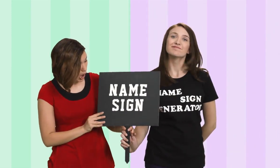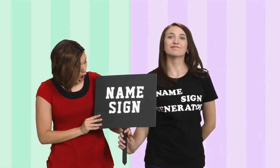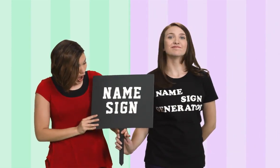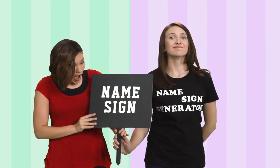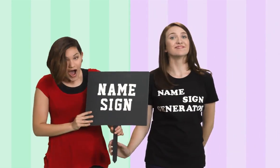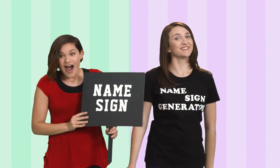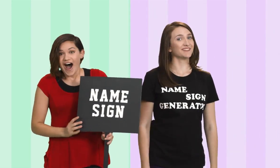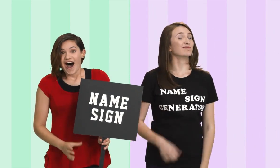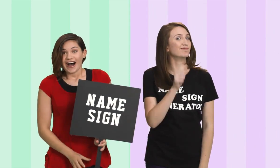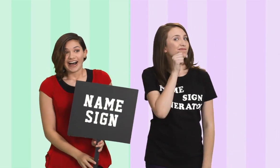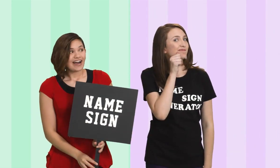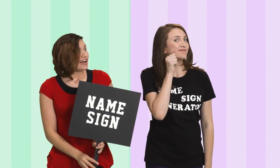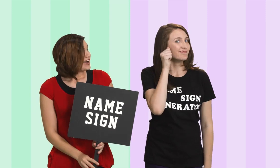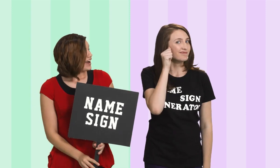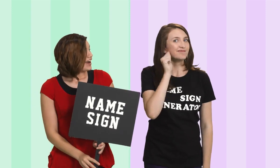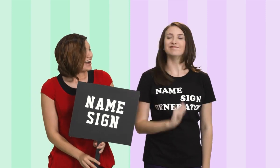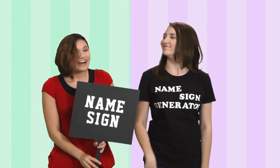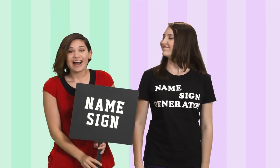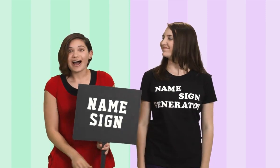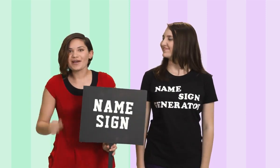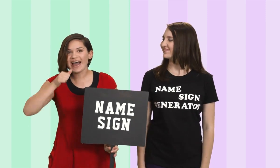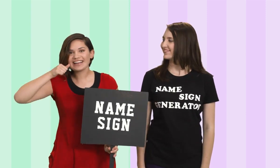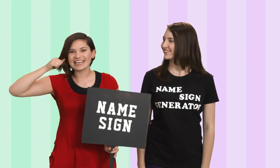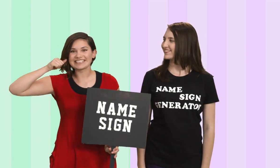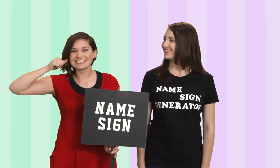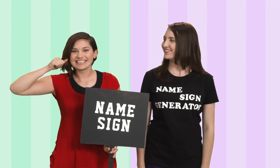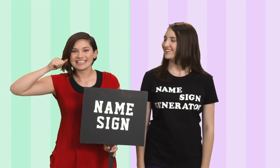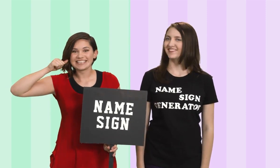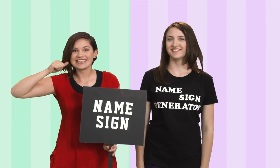Hey, it's a name sign. I'm Alex.